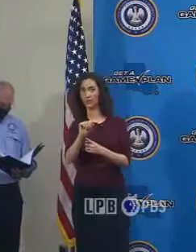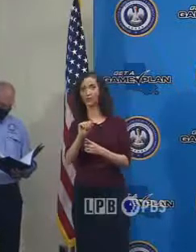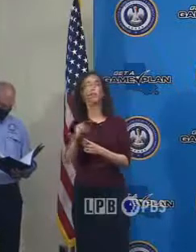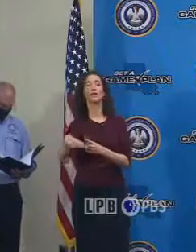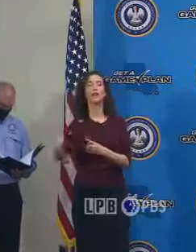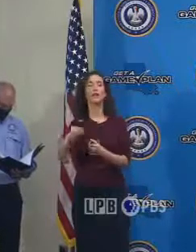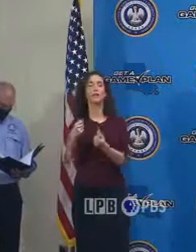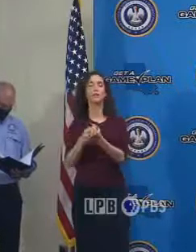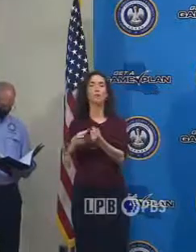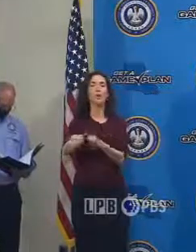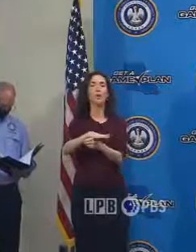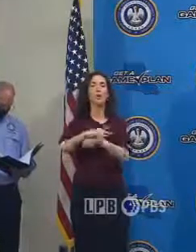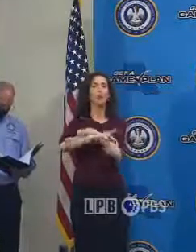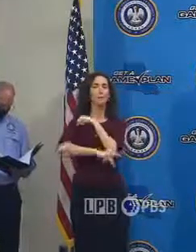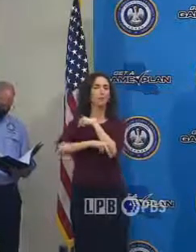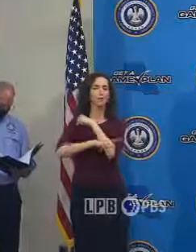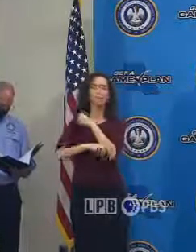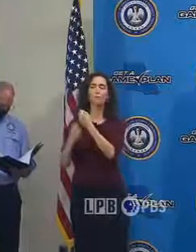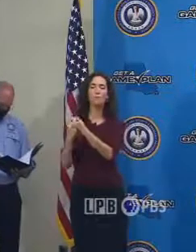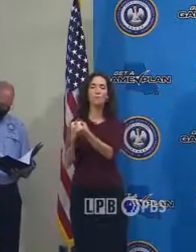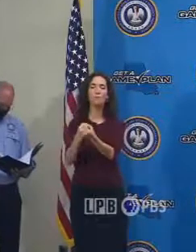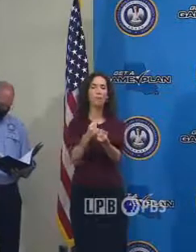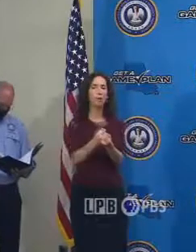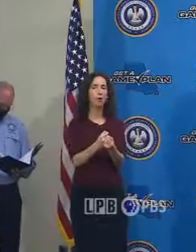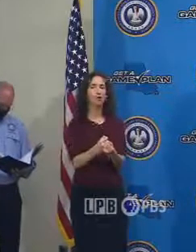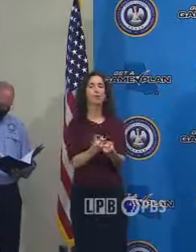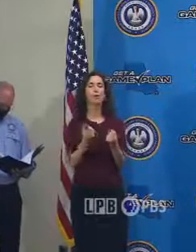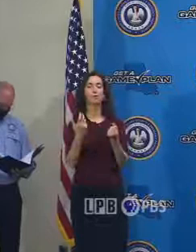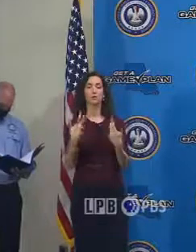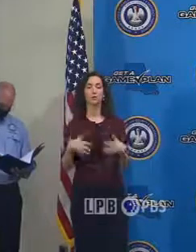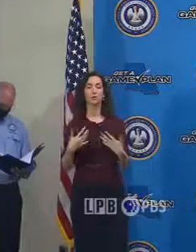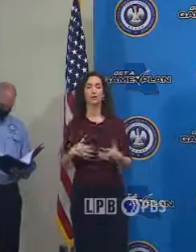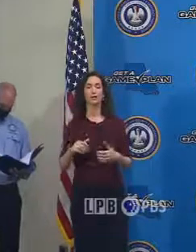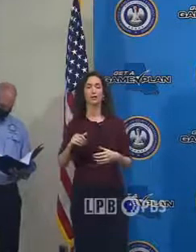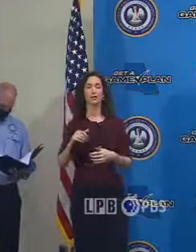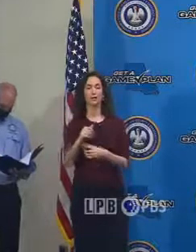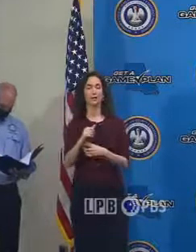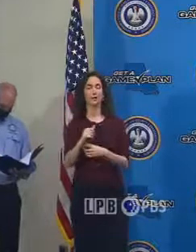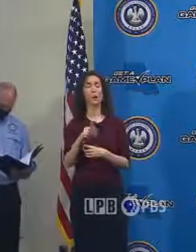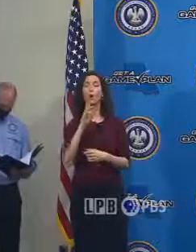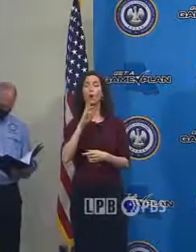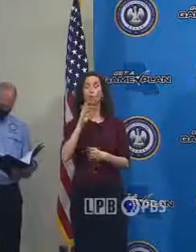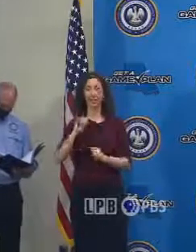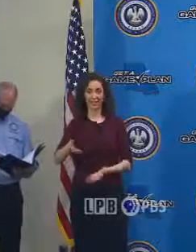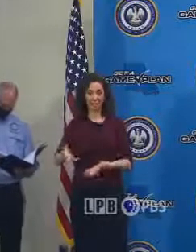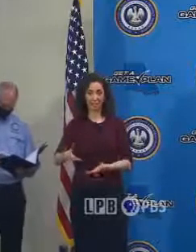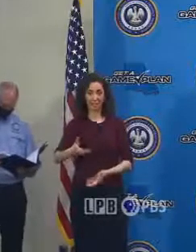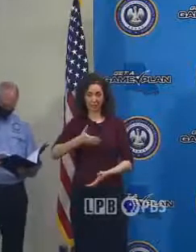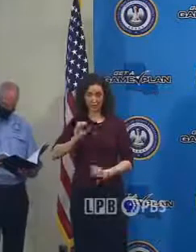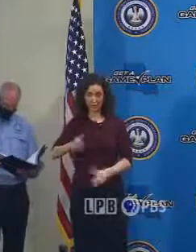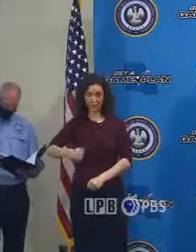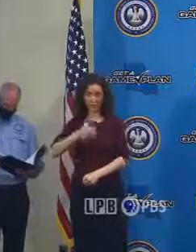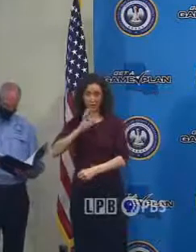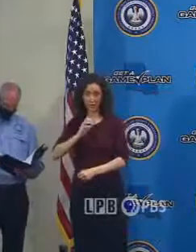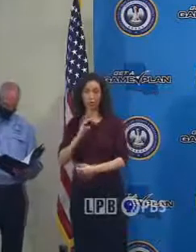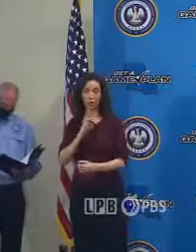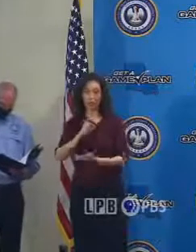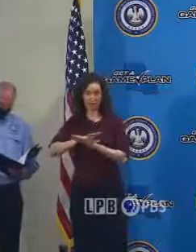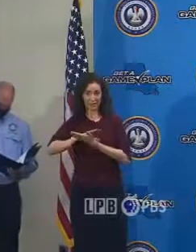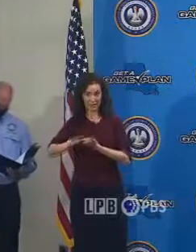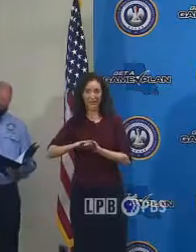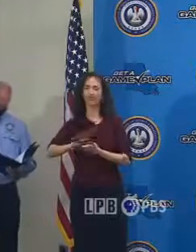local parishes with tens of thousands of gallons of potable water to the citizens that are in